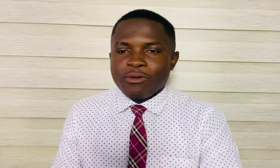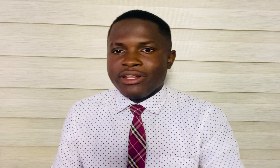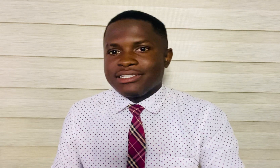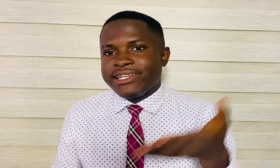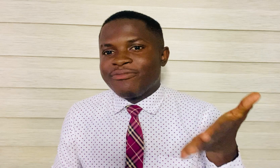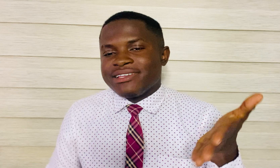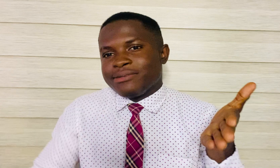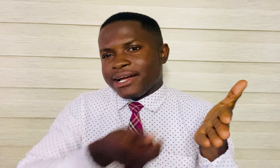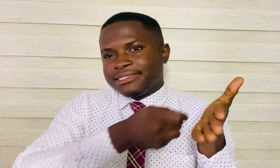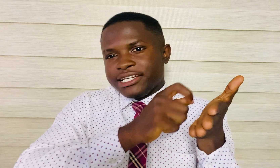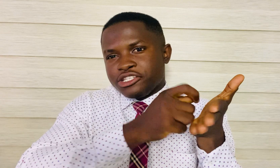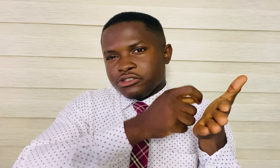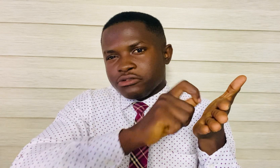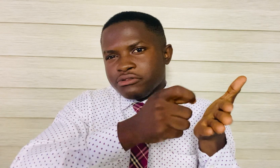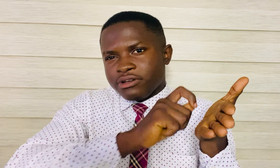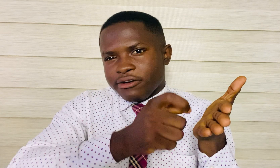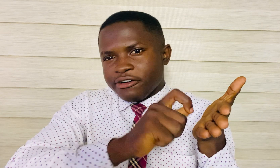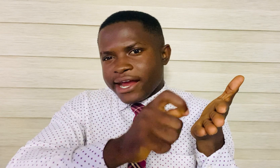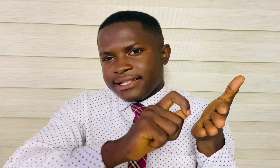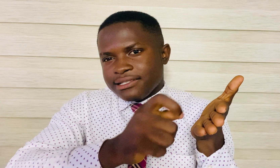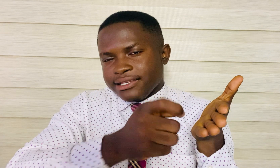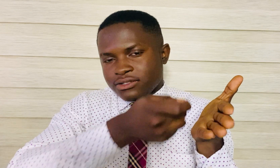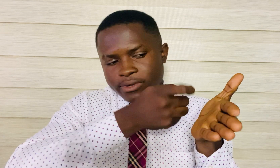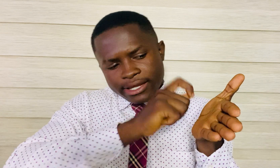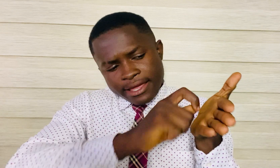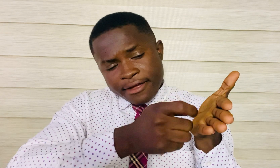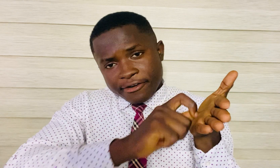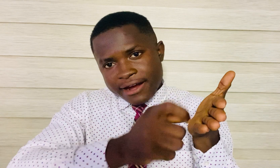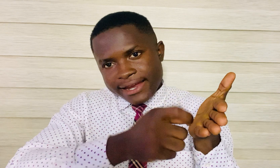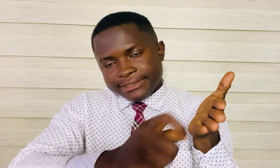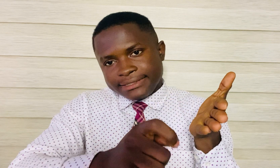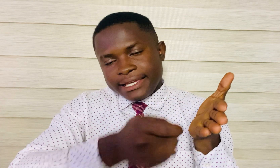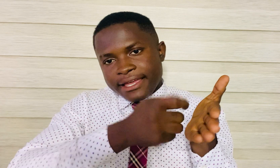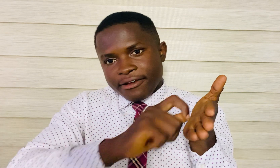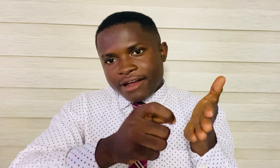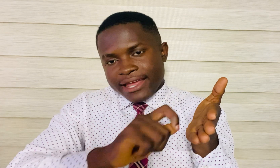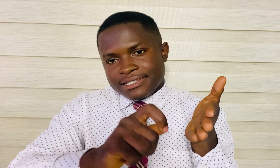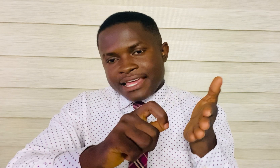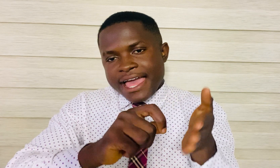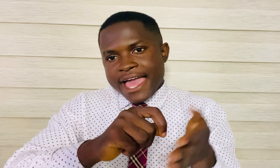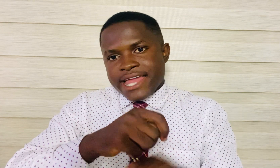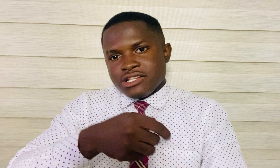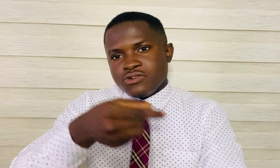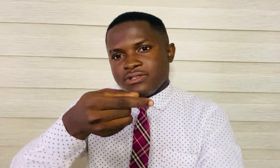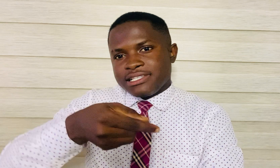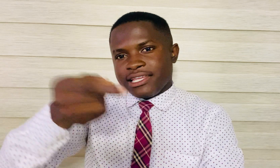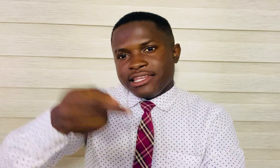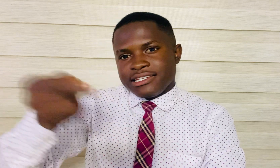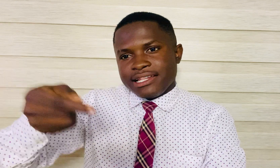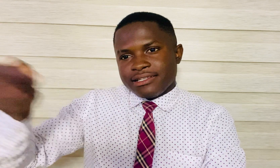community, a deaf person might tend to do right this way, right, right, and do signature this